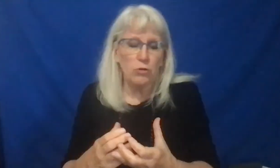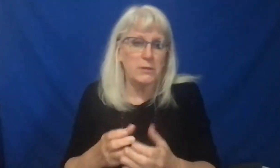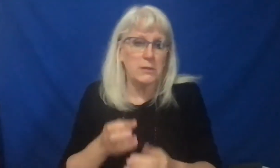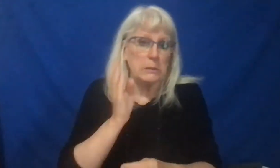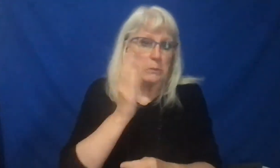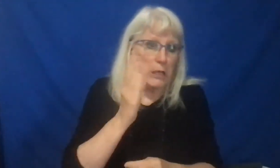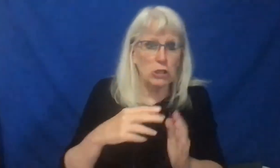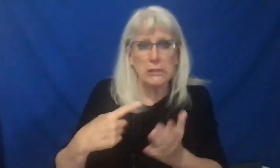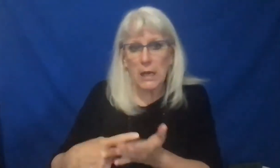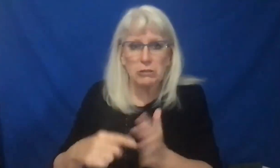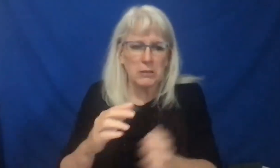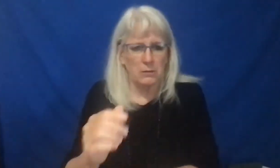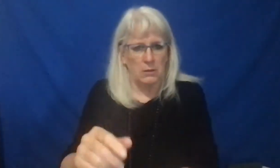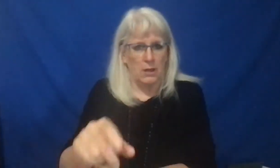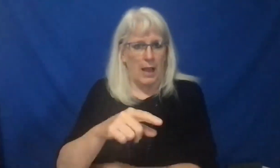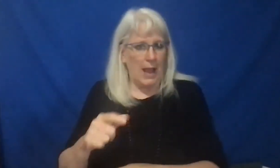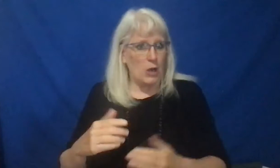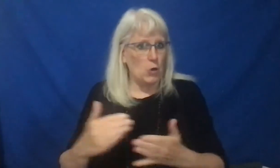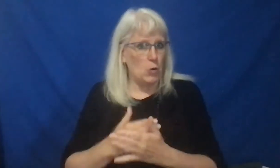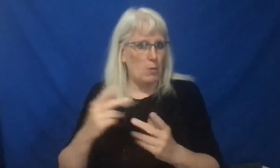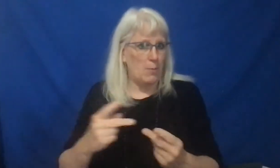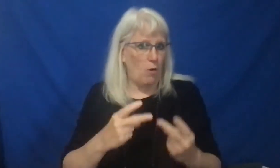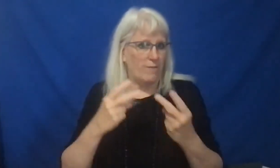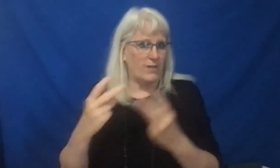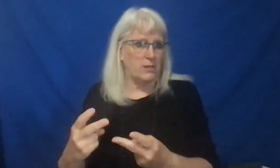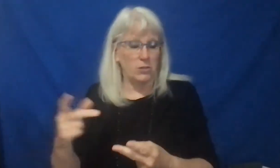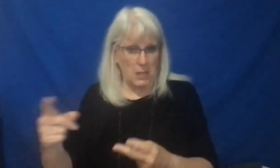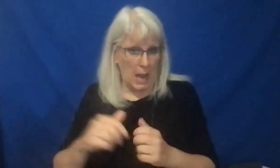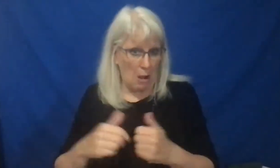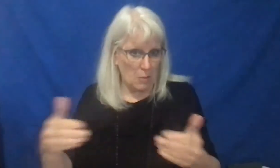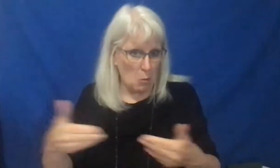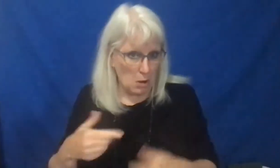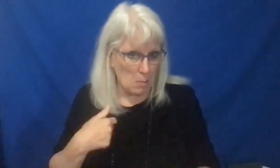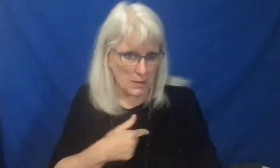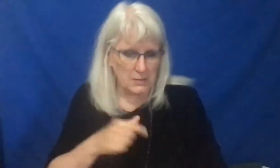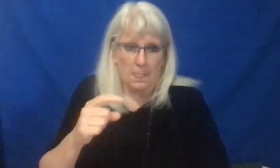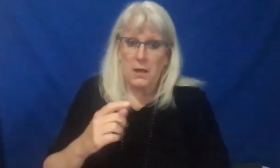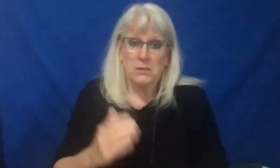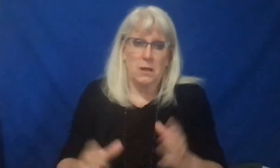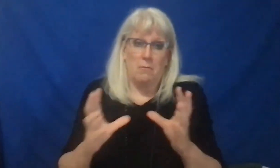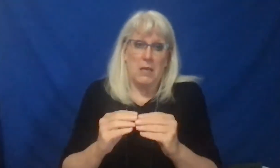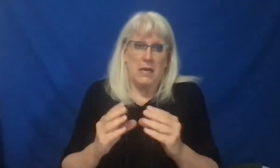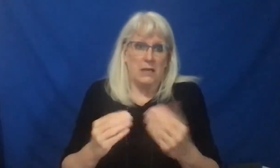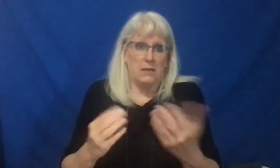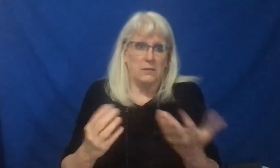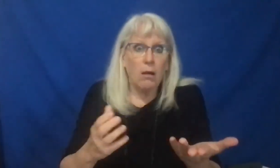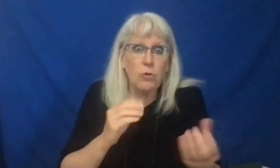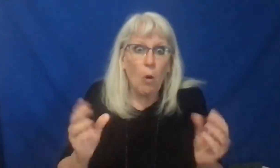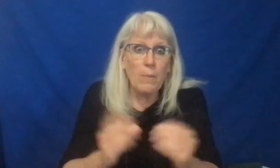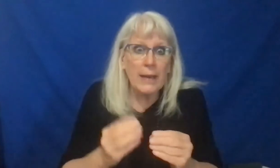met new people to the group or visitors. We showed up at some meetings that, weren't even in existence again, and we got to update the